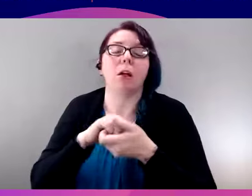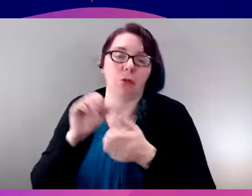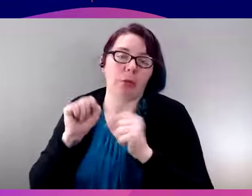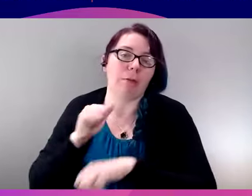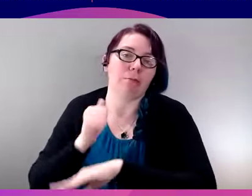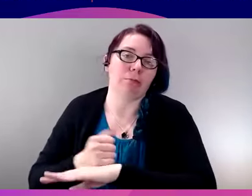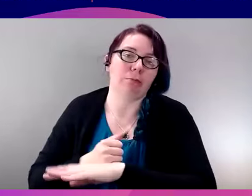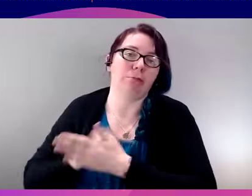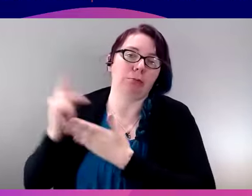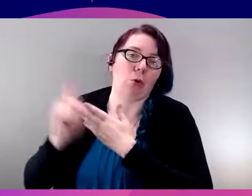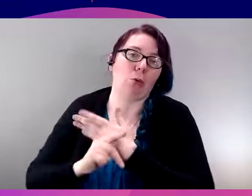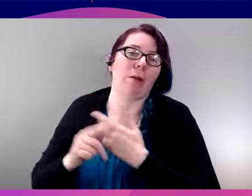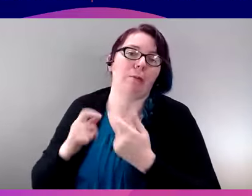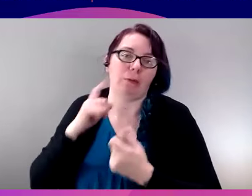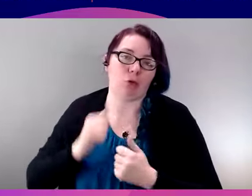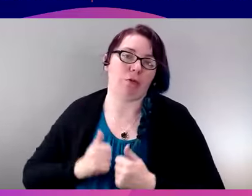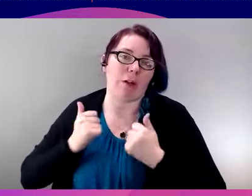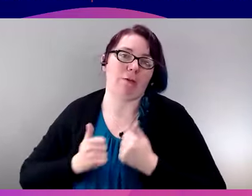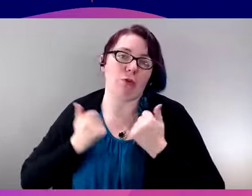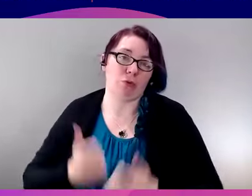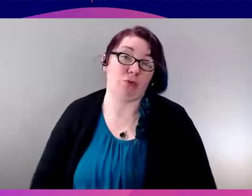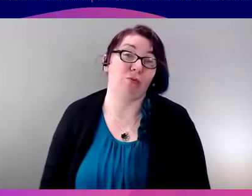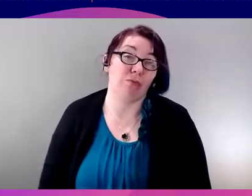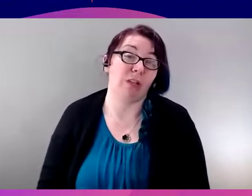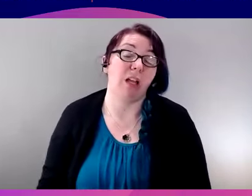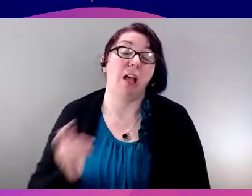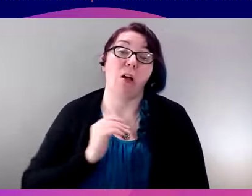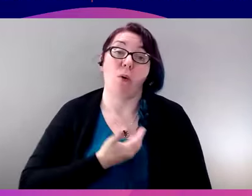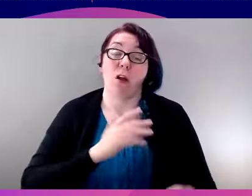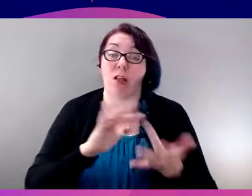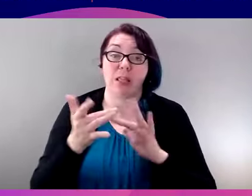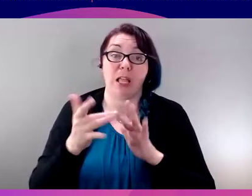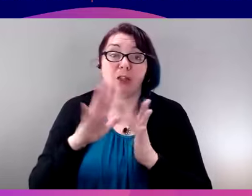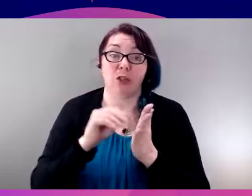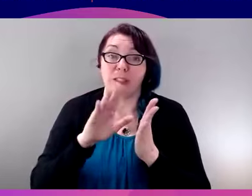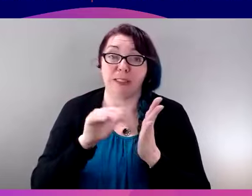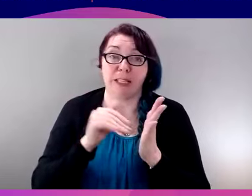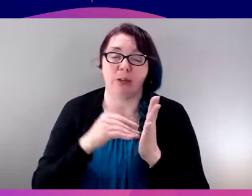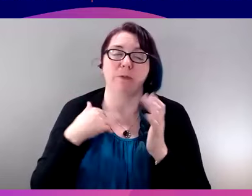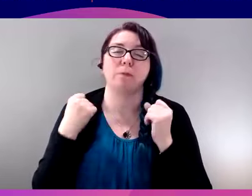of this on the ACT to Keep Families Safe online learning center. So collaborate,